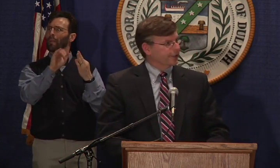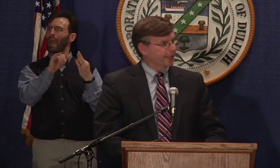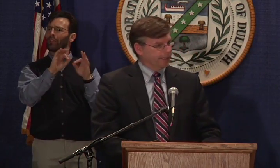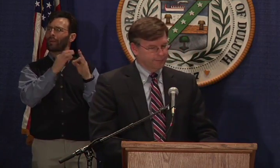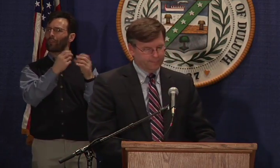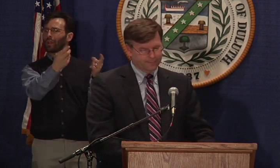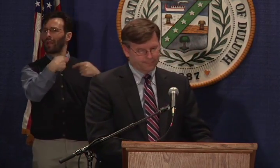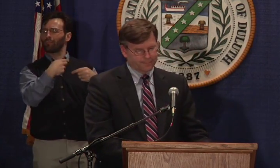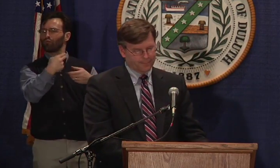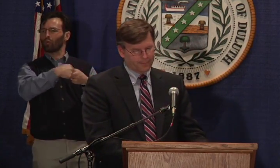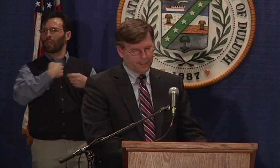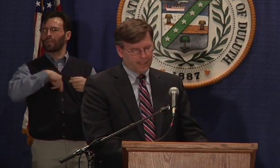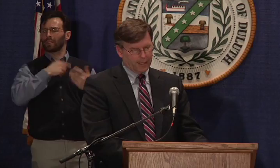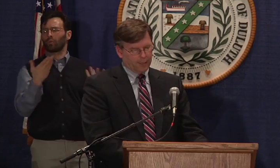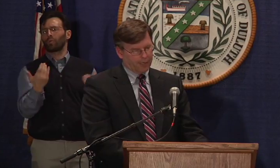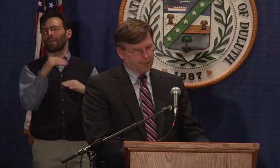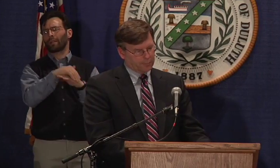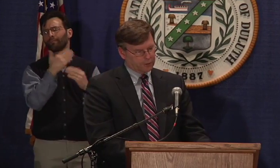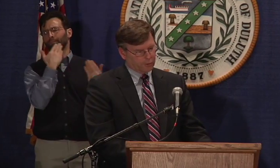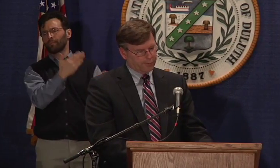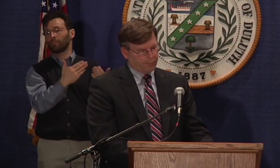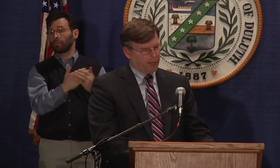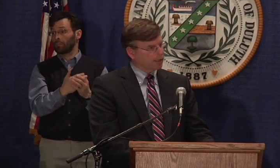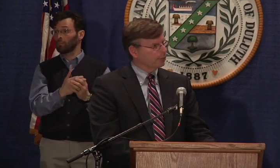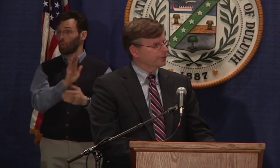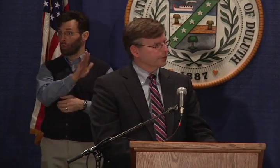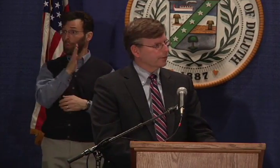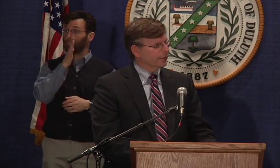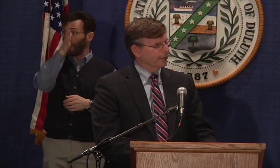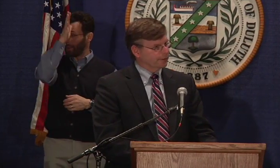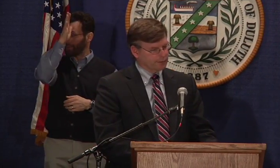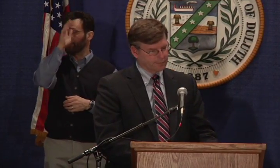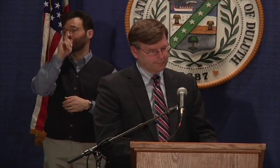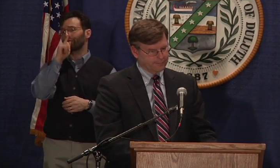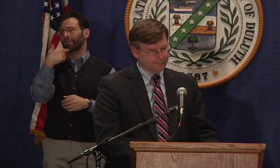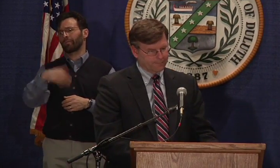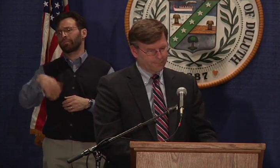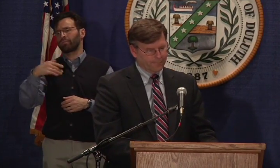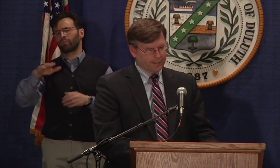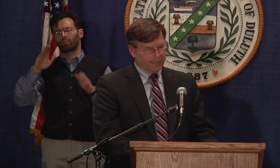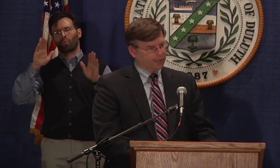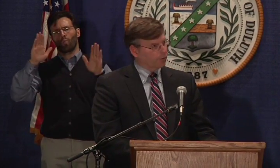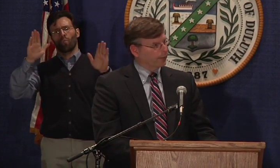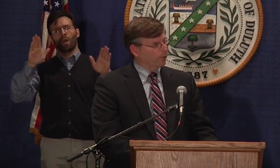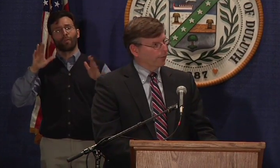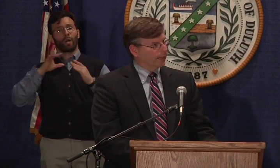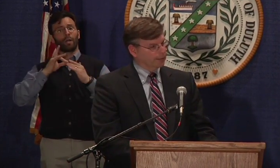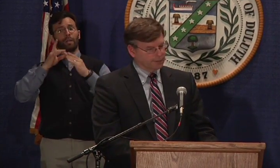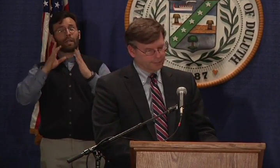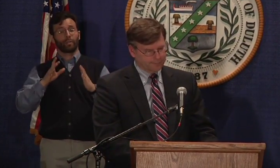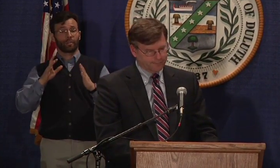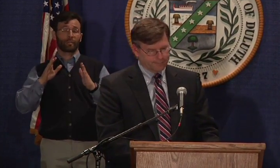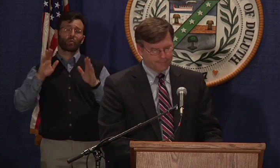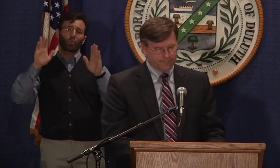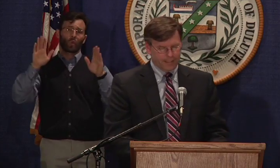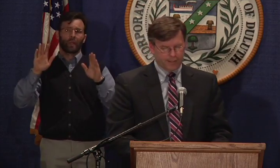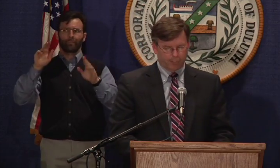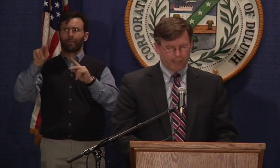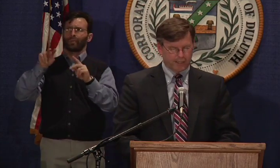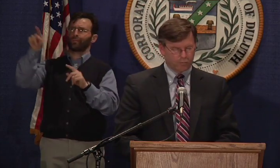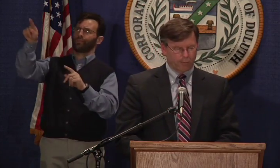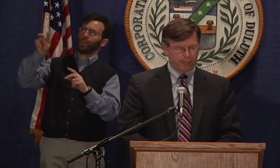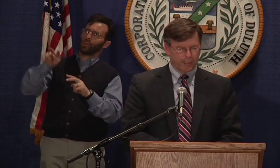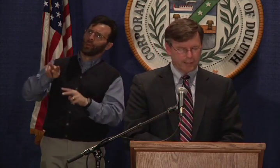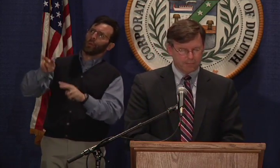joining us here tonight. Your parents were truly remarkable Duluth leaders and great role models.